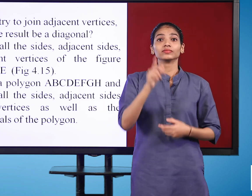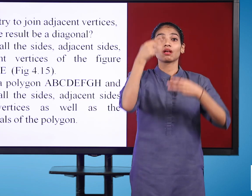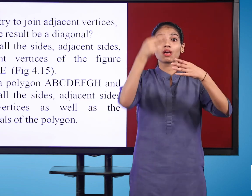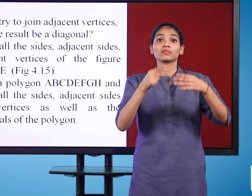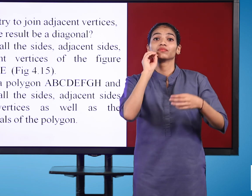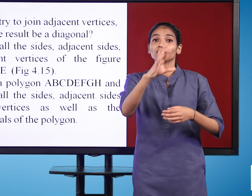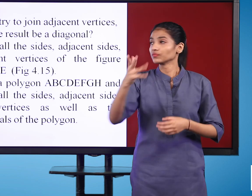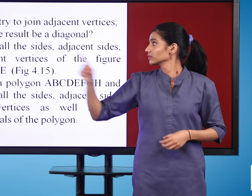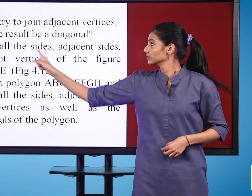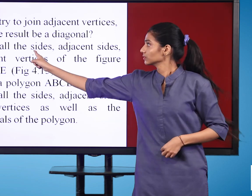Name all the sides.